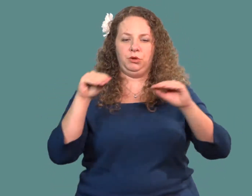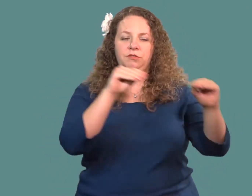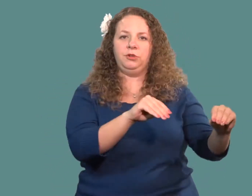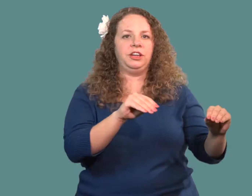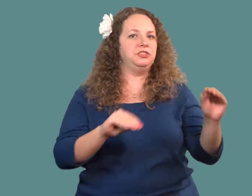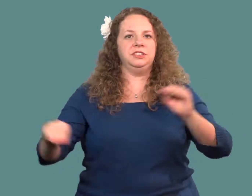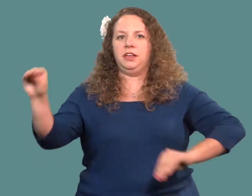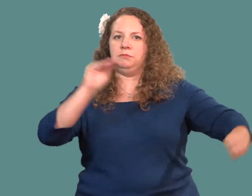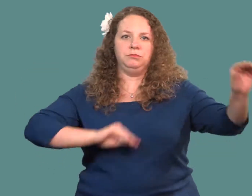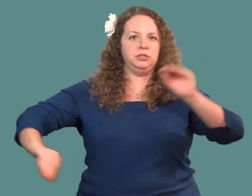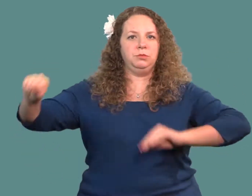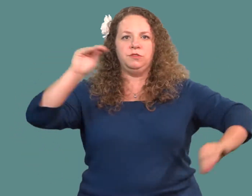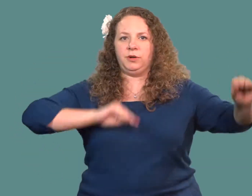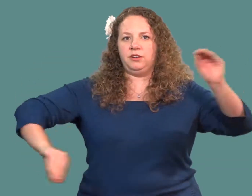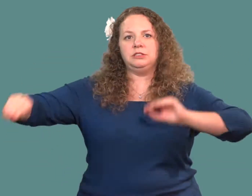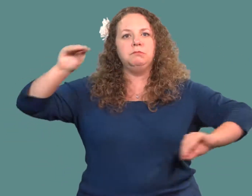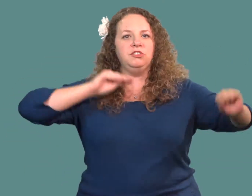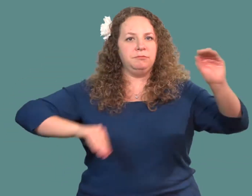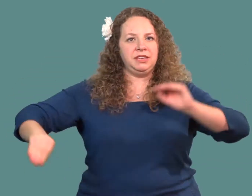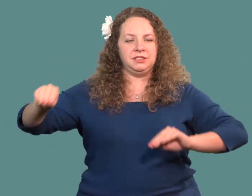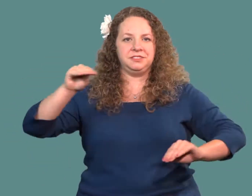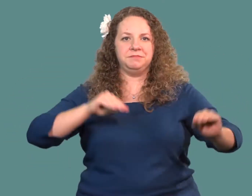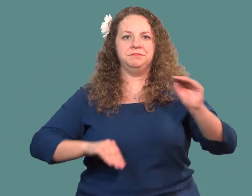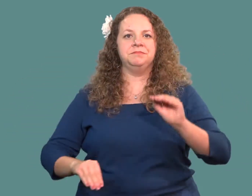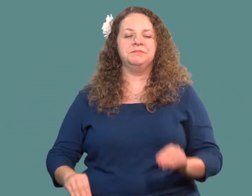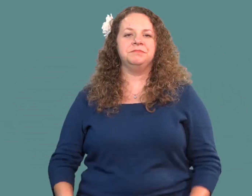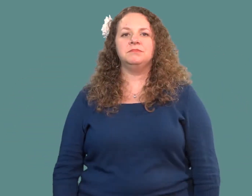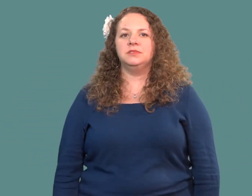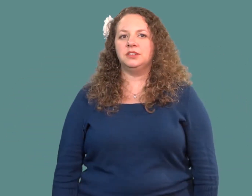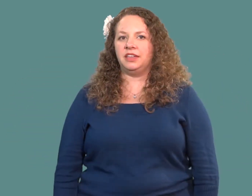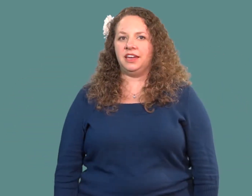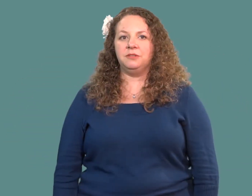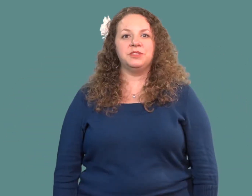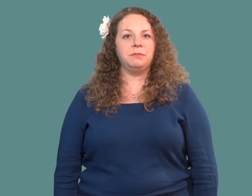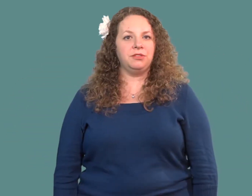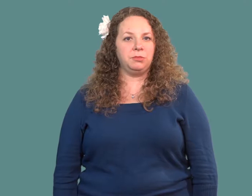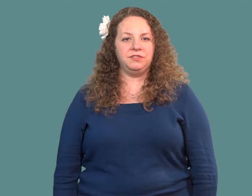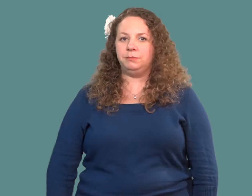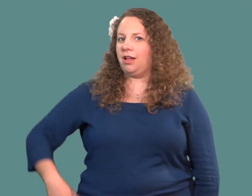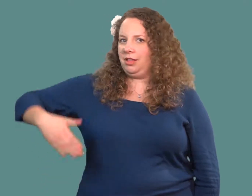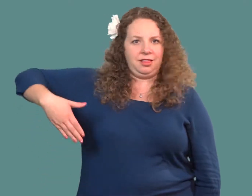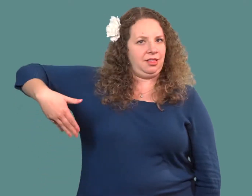move, or I could just say, just move around, movement. Not yet with the mouth morpheme.